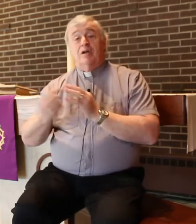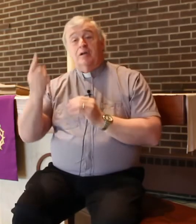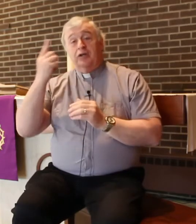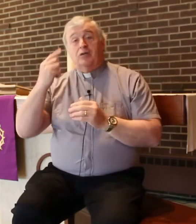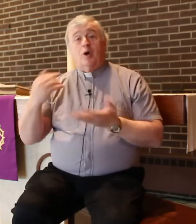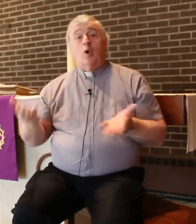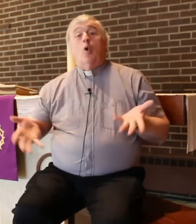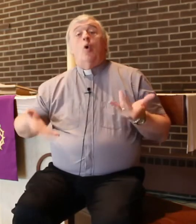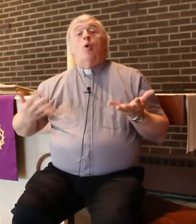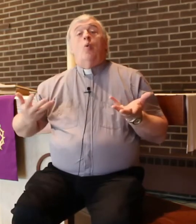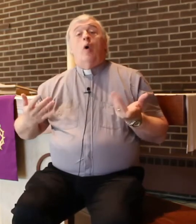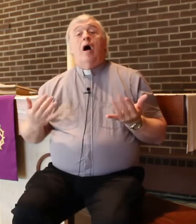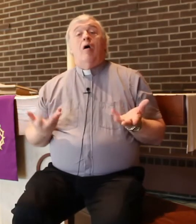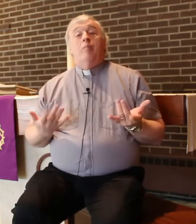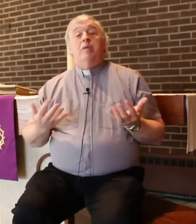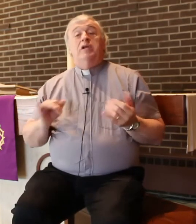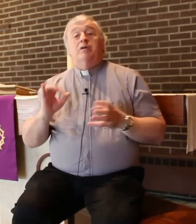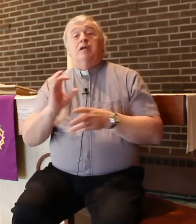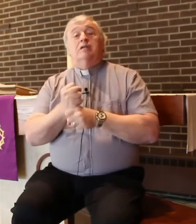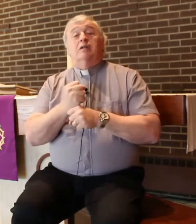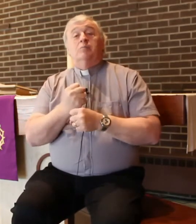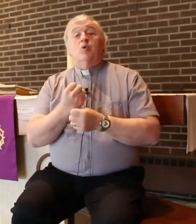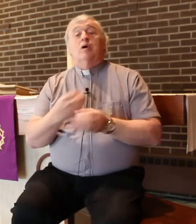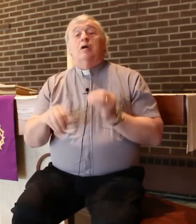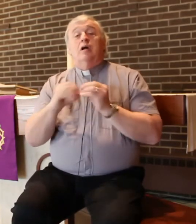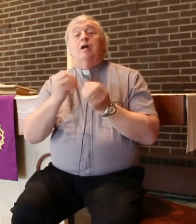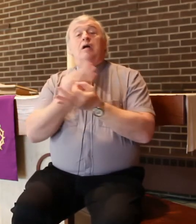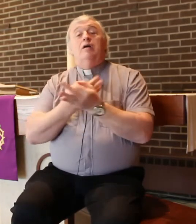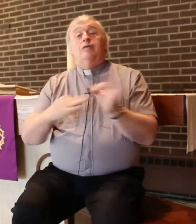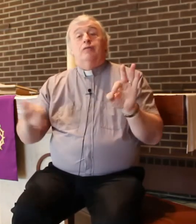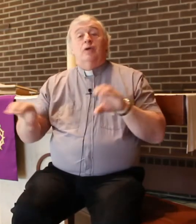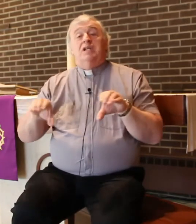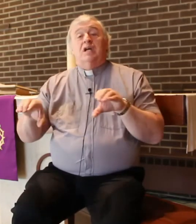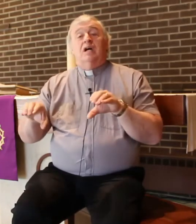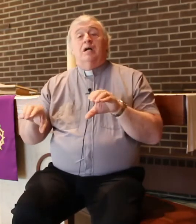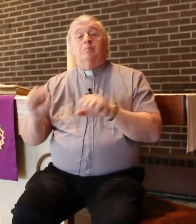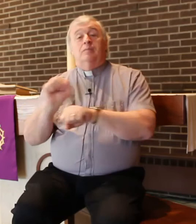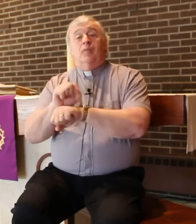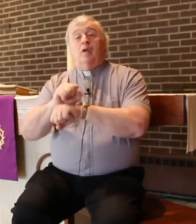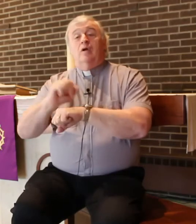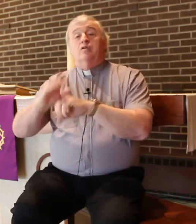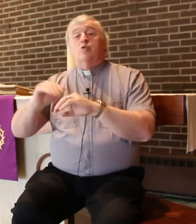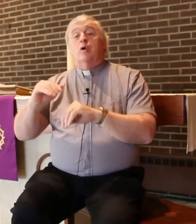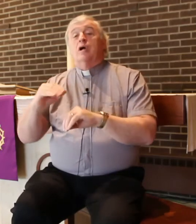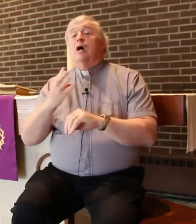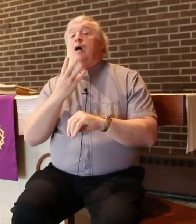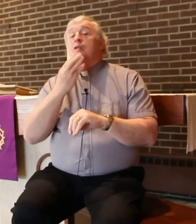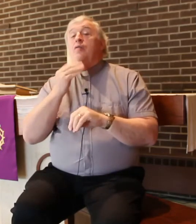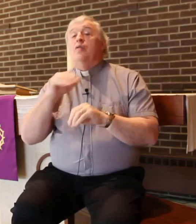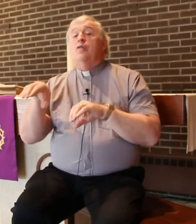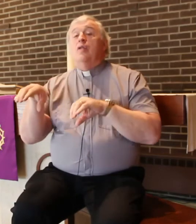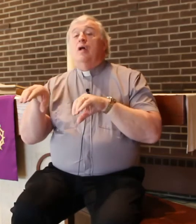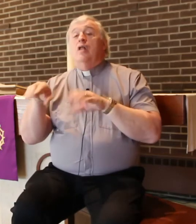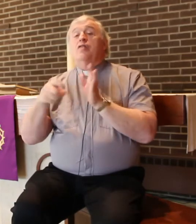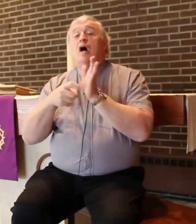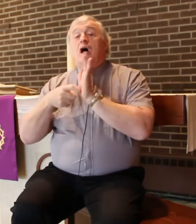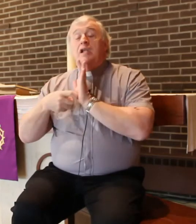started, and you thought, wow, maybe I'll get a little more free time to work on the